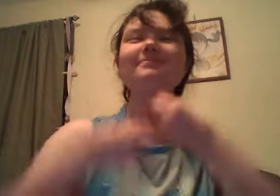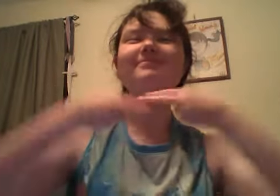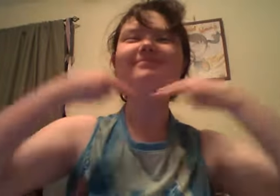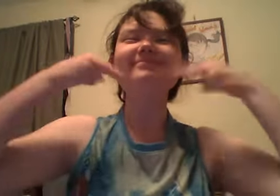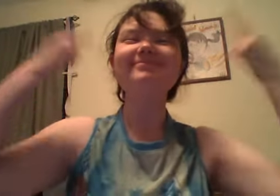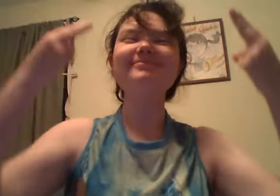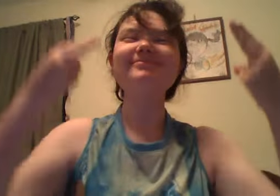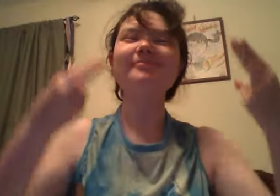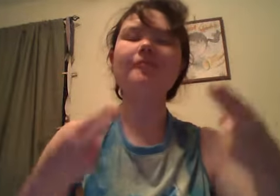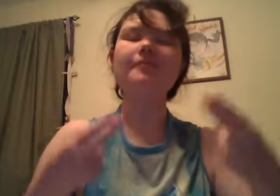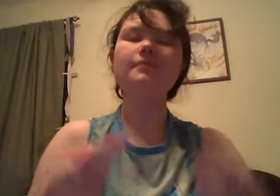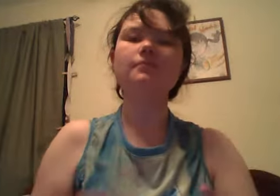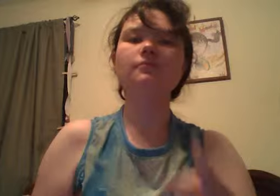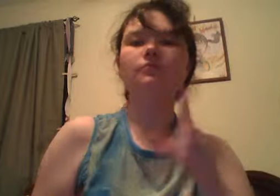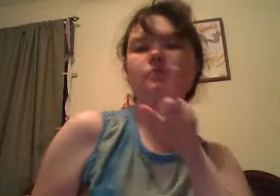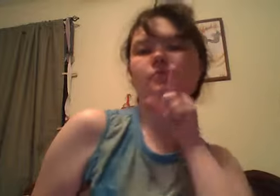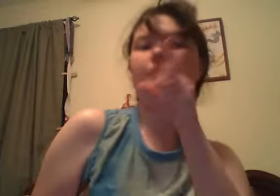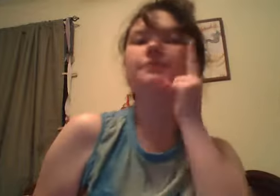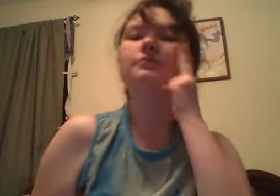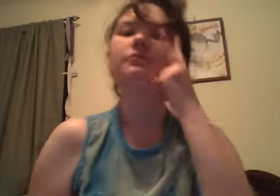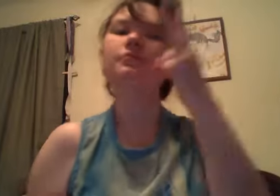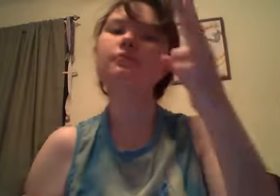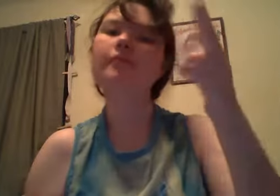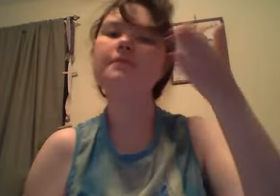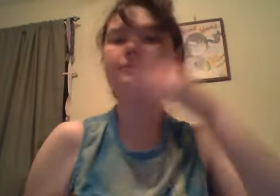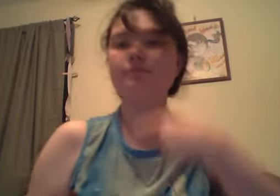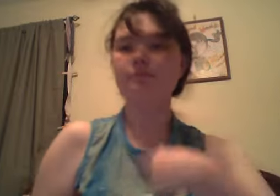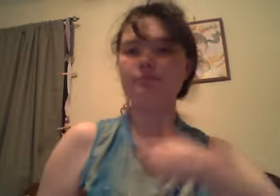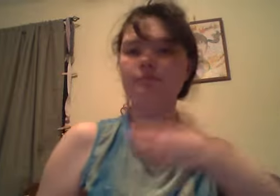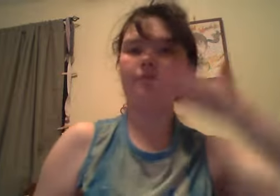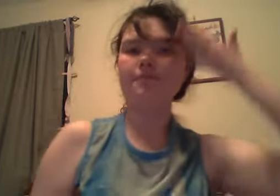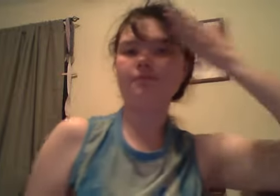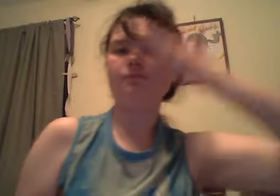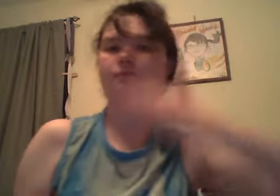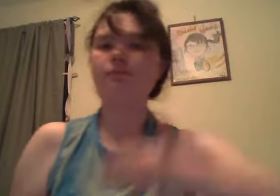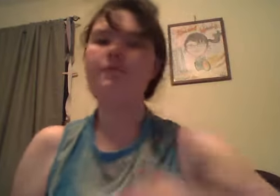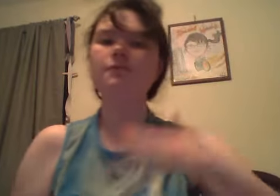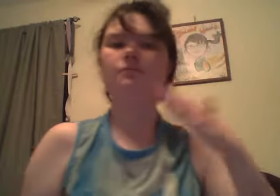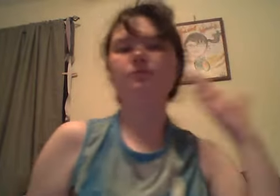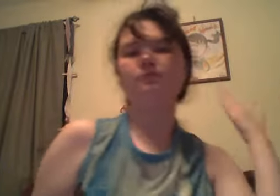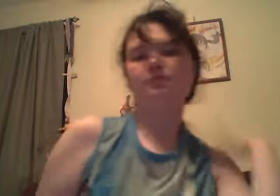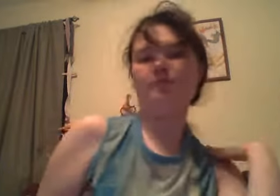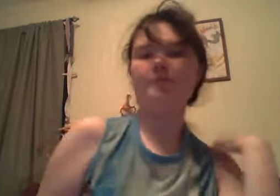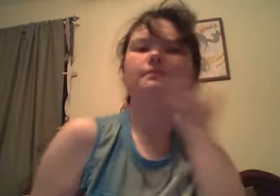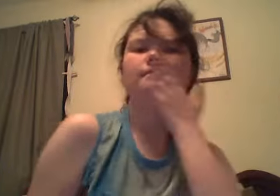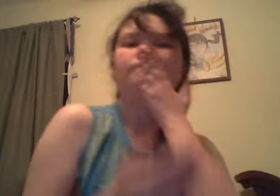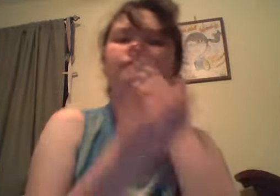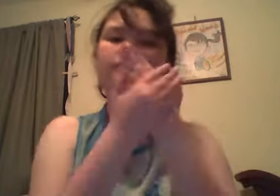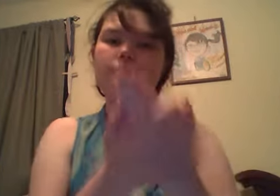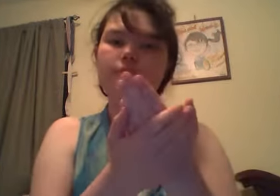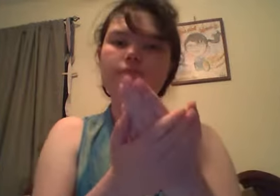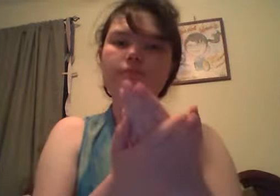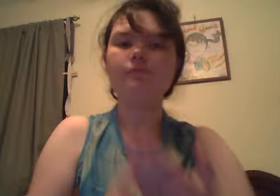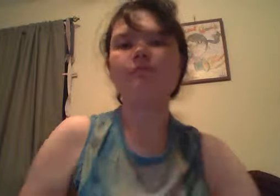make me loud You're looking out for me, you've got my back It's so good